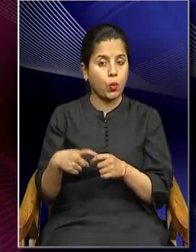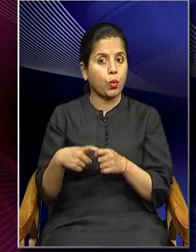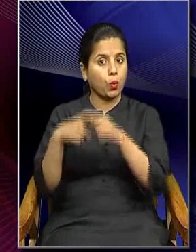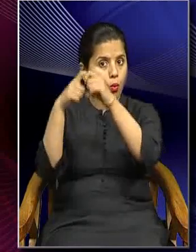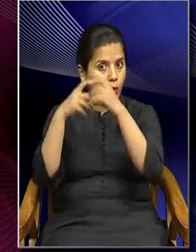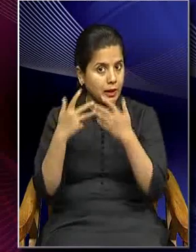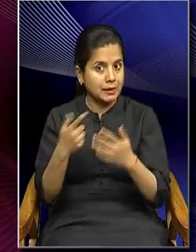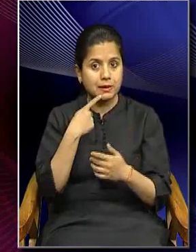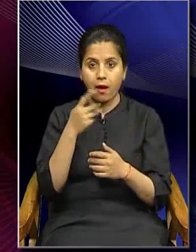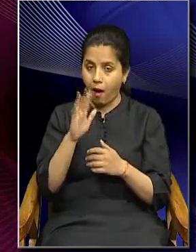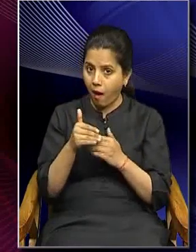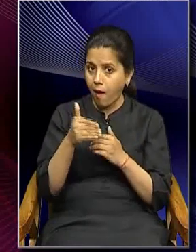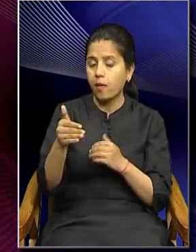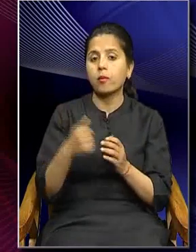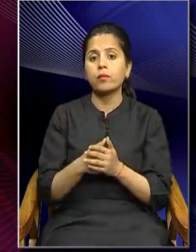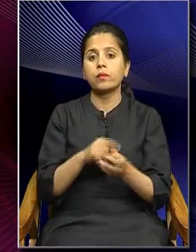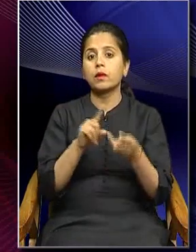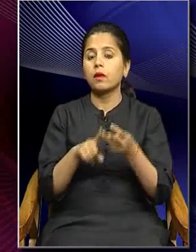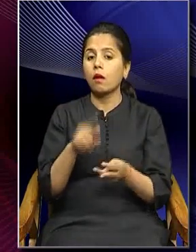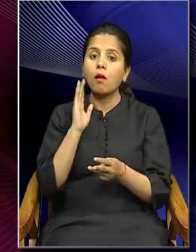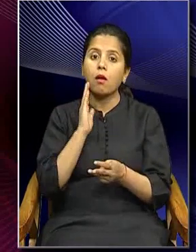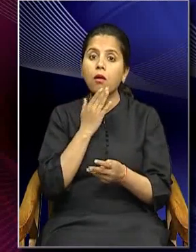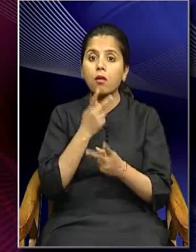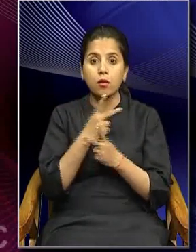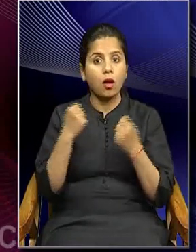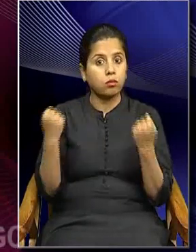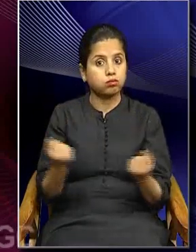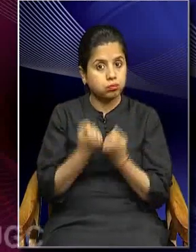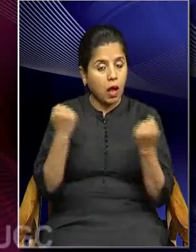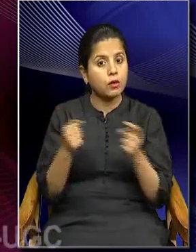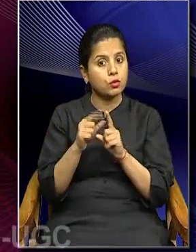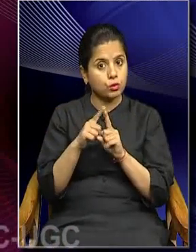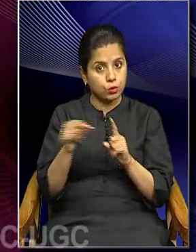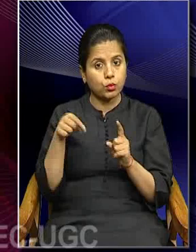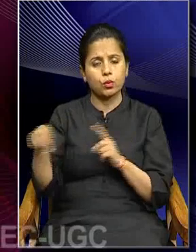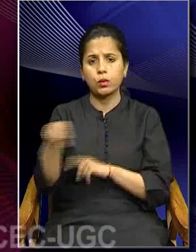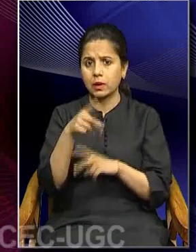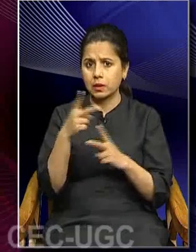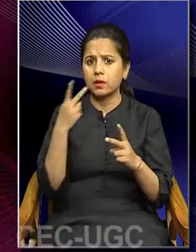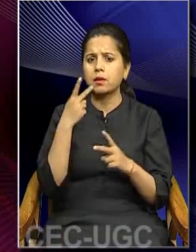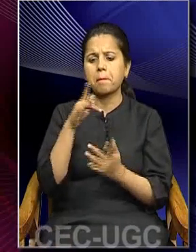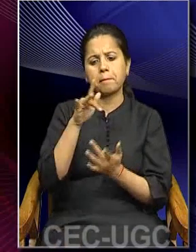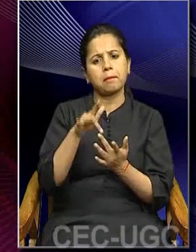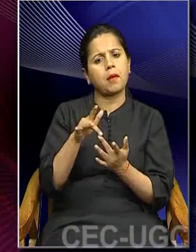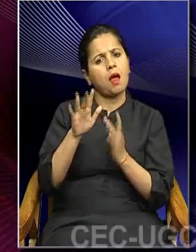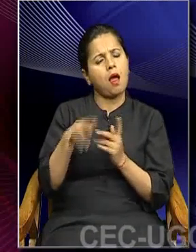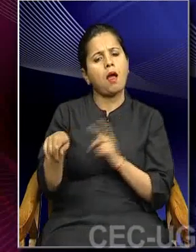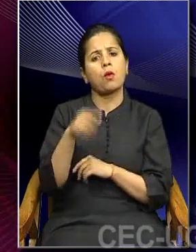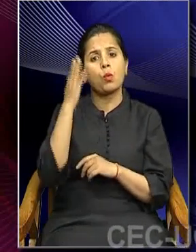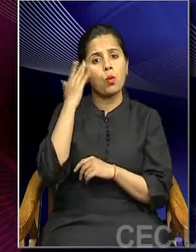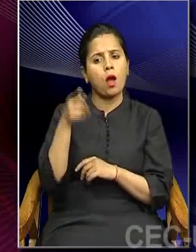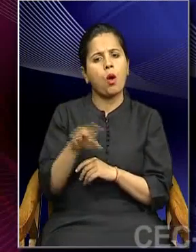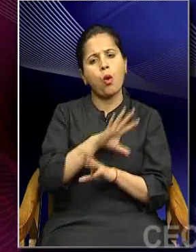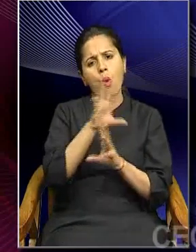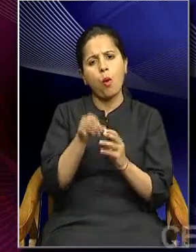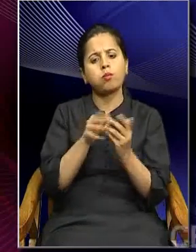is qualityness, karmatva, which is actionness, they are in the middle, as they belong to